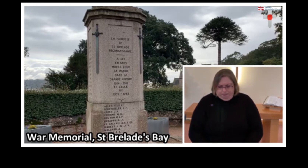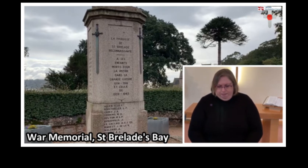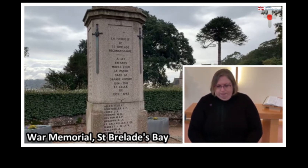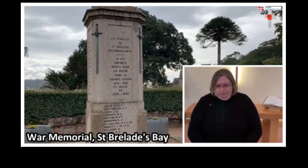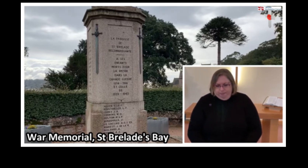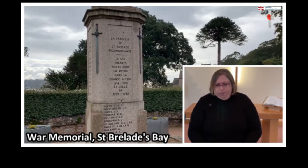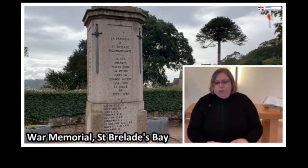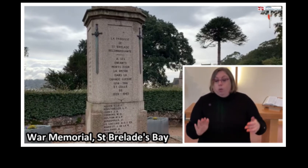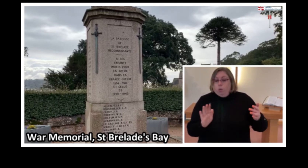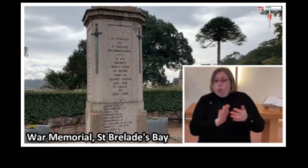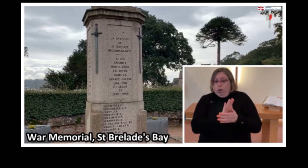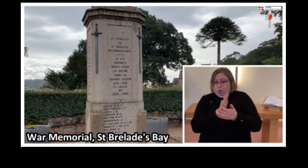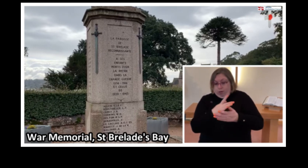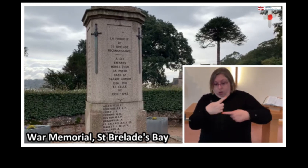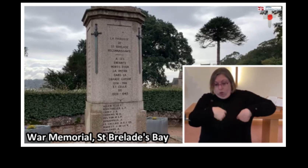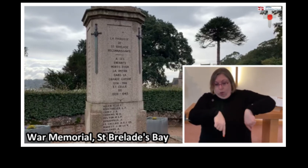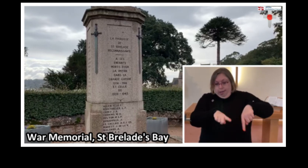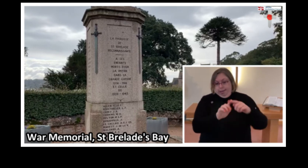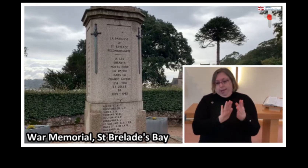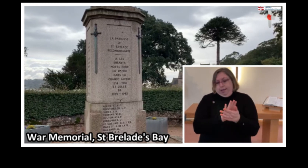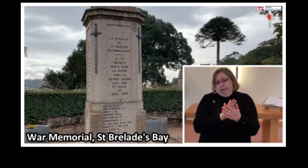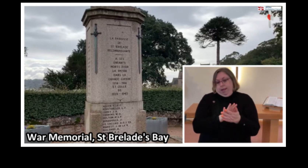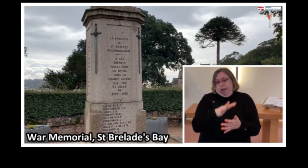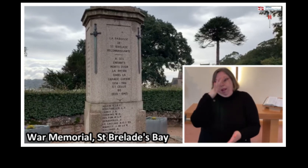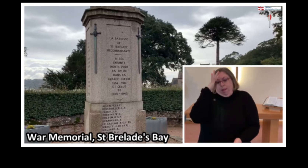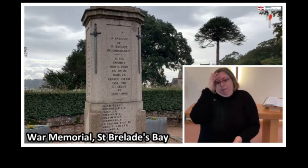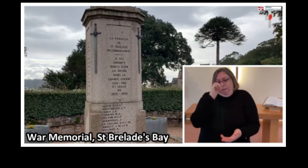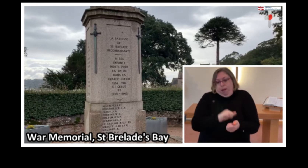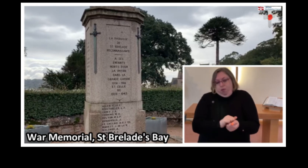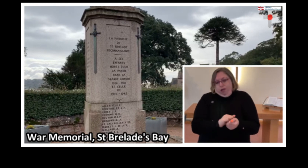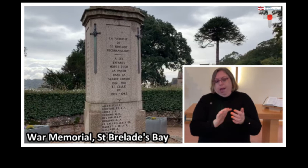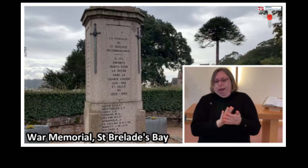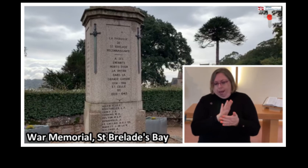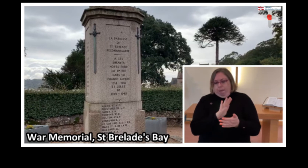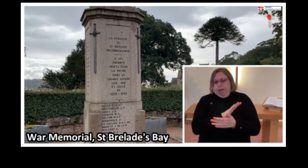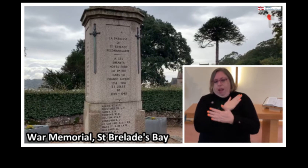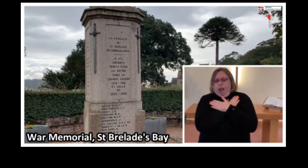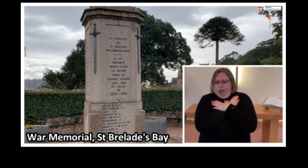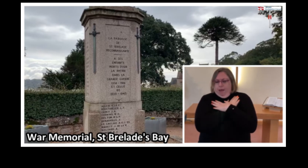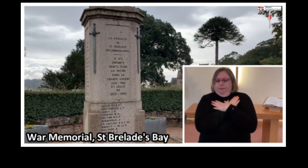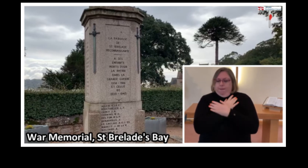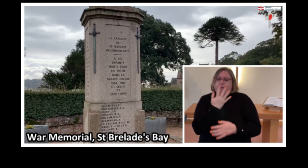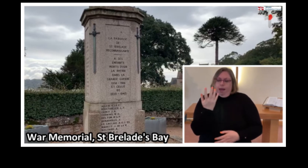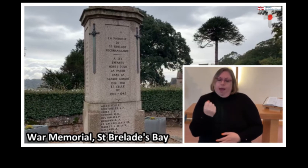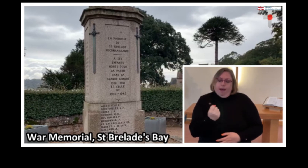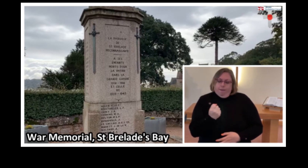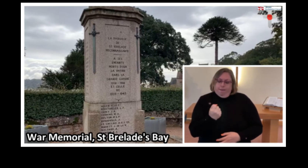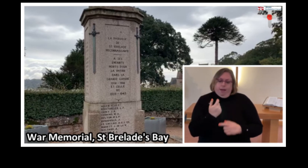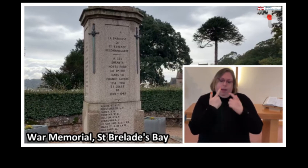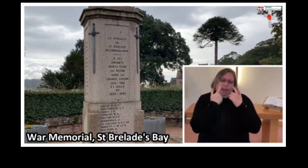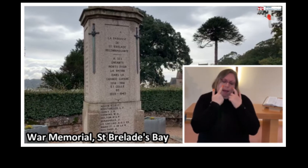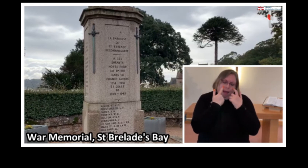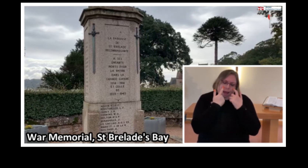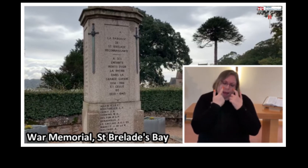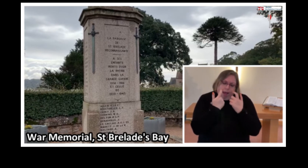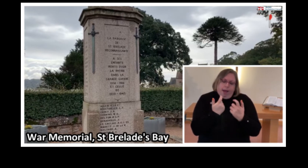We rejoice in the memory of the love we have received, the care and support and the new